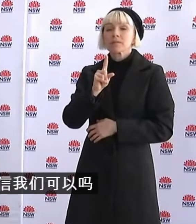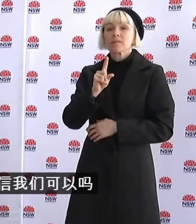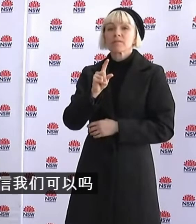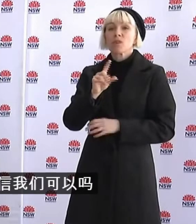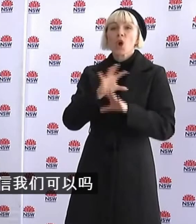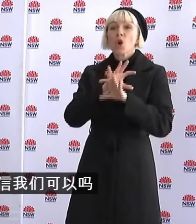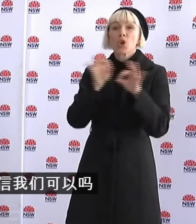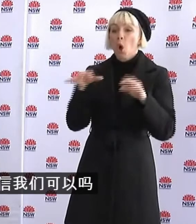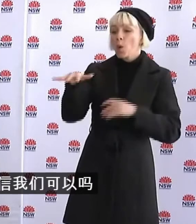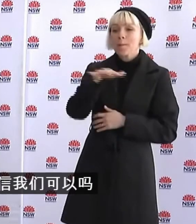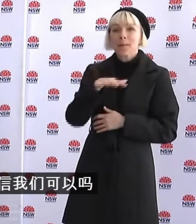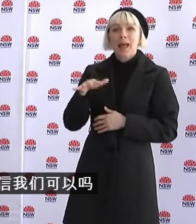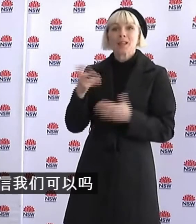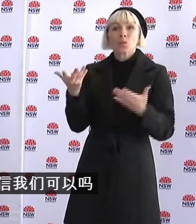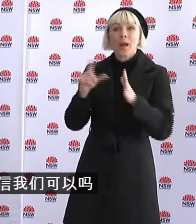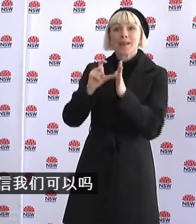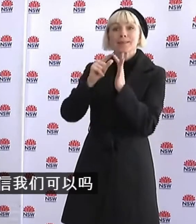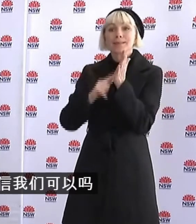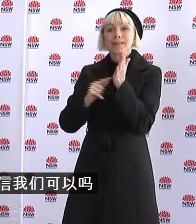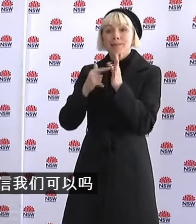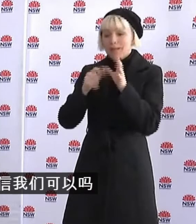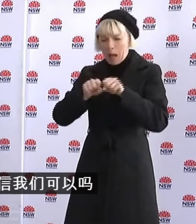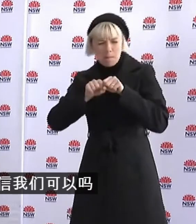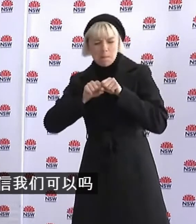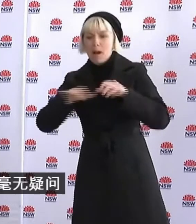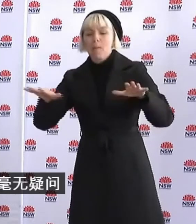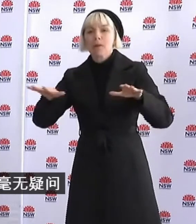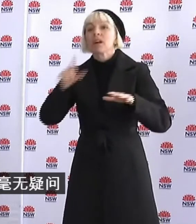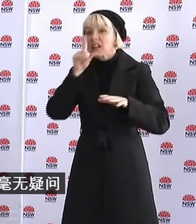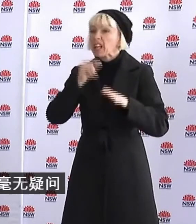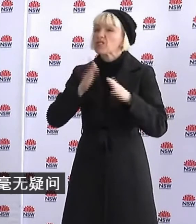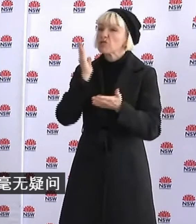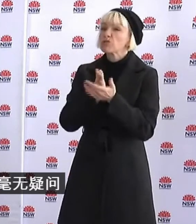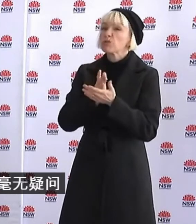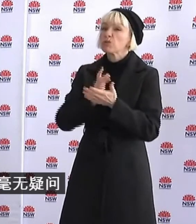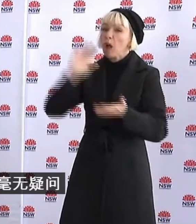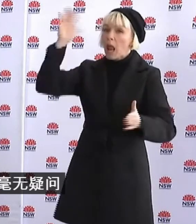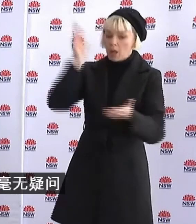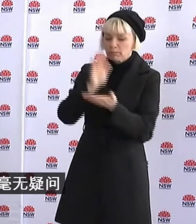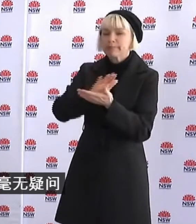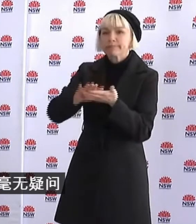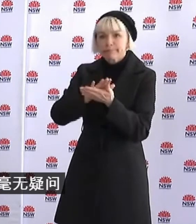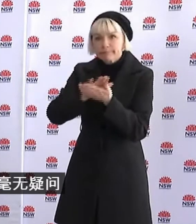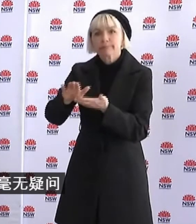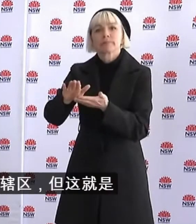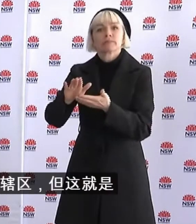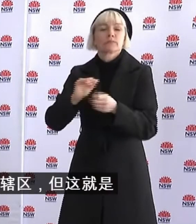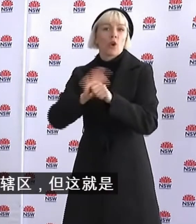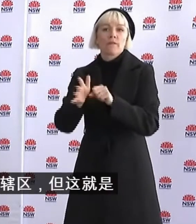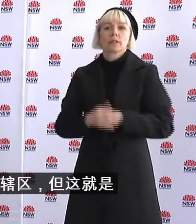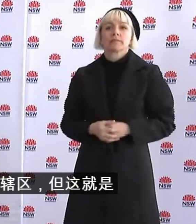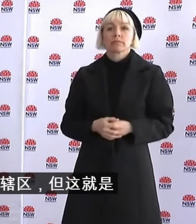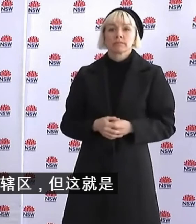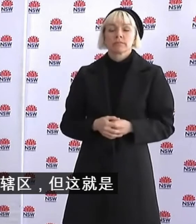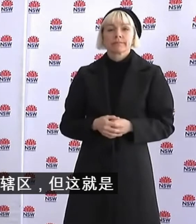a run on, has managed to actually eradicate it. Do you believe that we can do this at this point? Oh, look, there's no doubt that